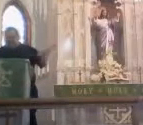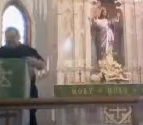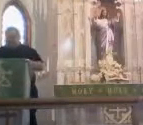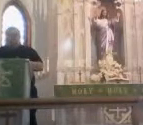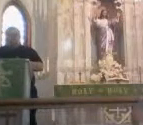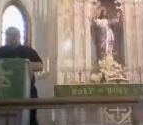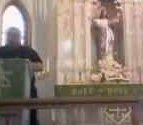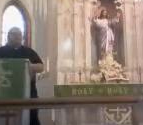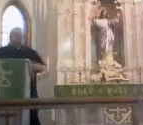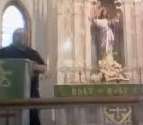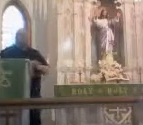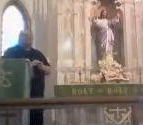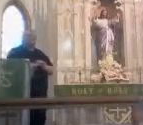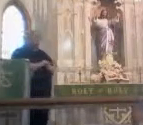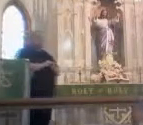Back to Elijah.